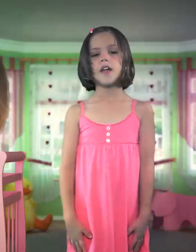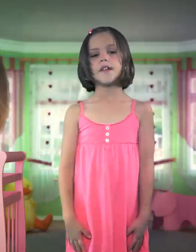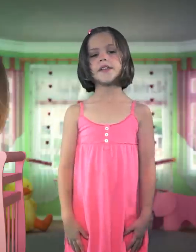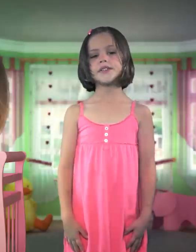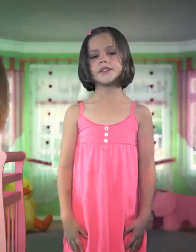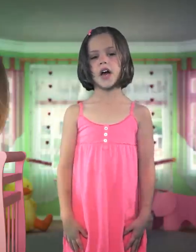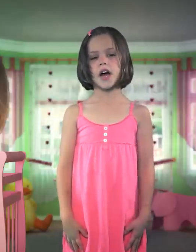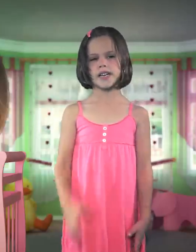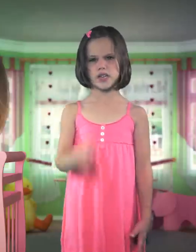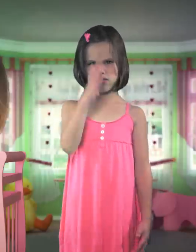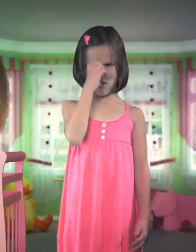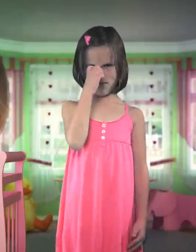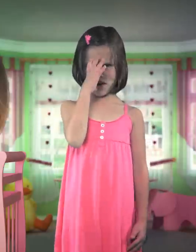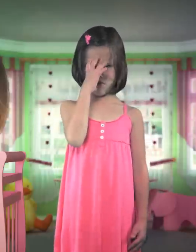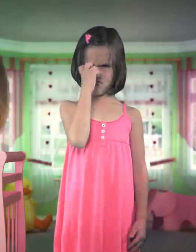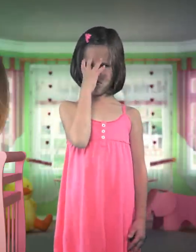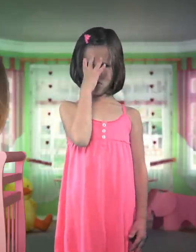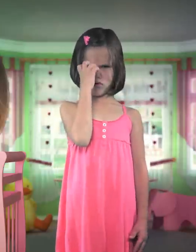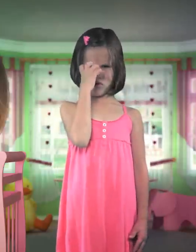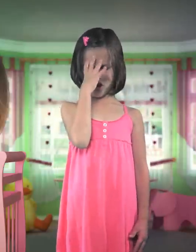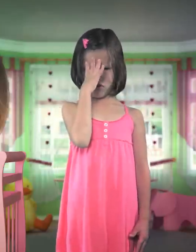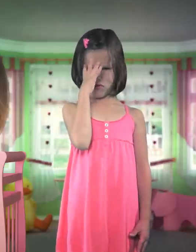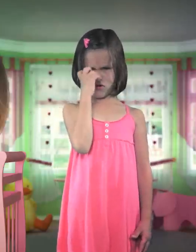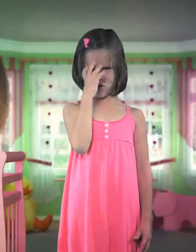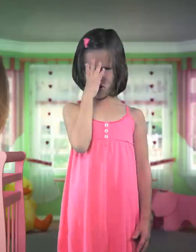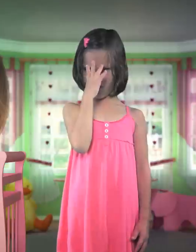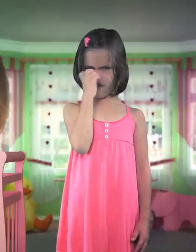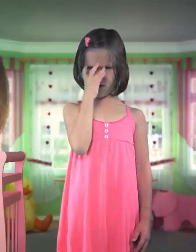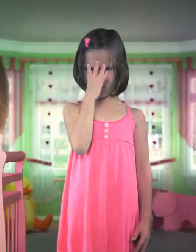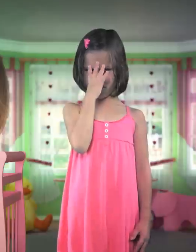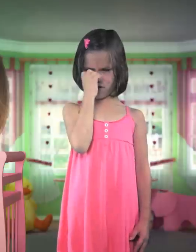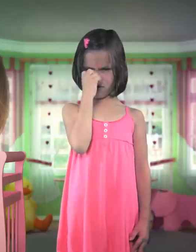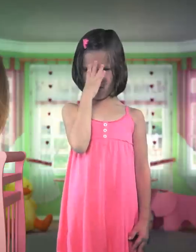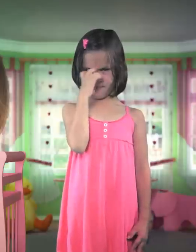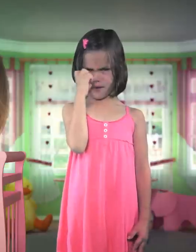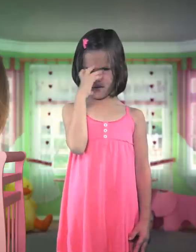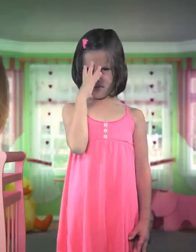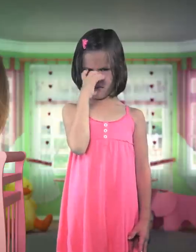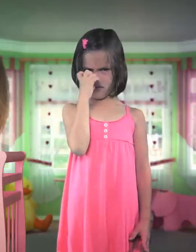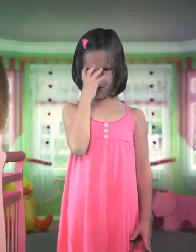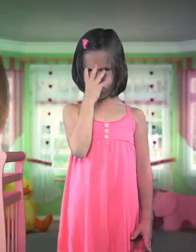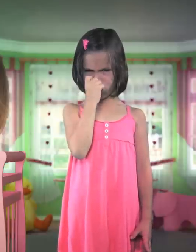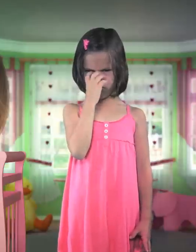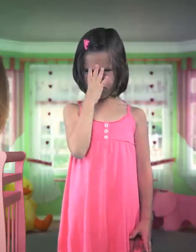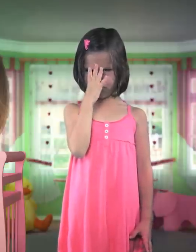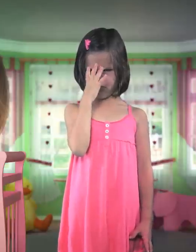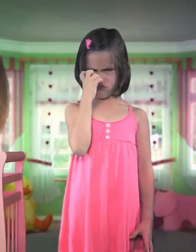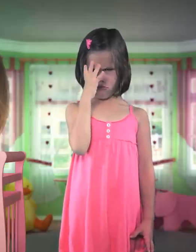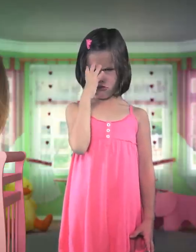This sign is grumpy. Just like you're scrunching your face up in a grumpy mood. Grumpy.